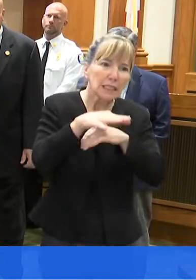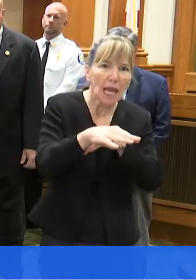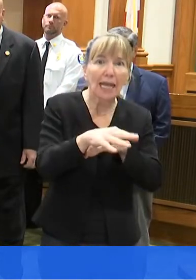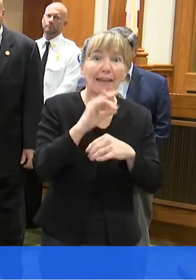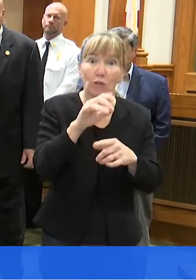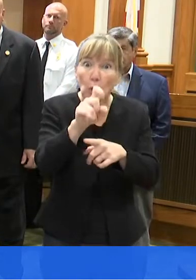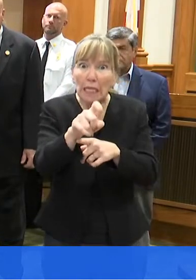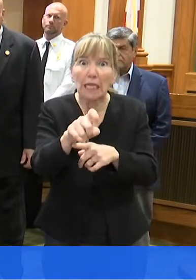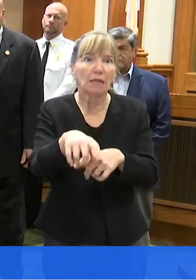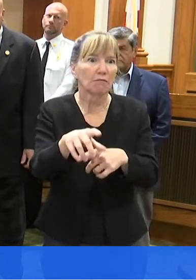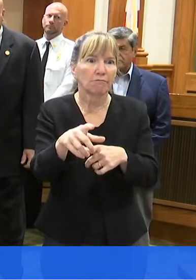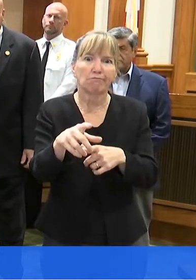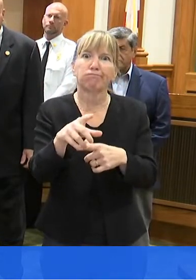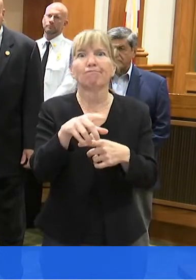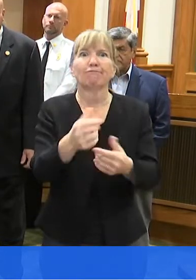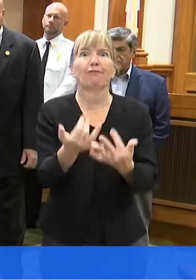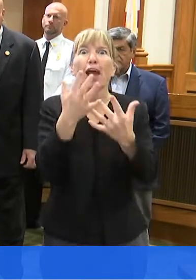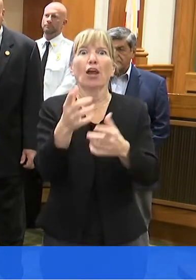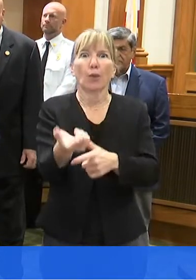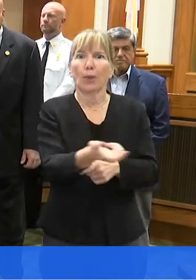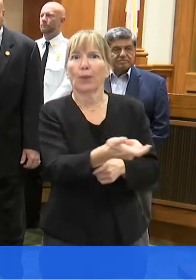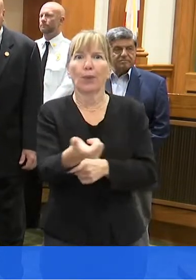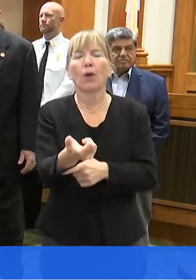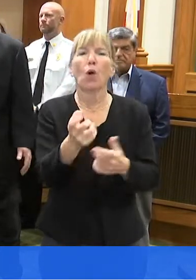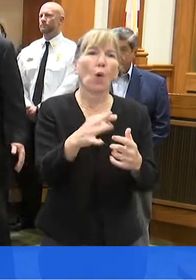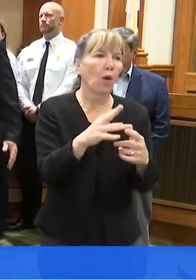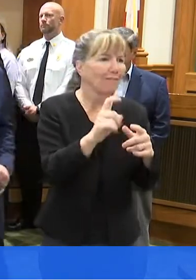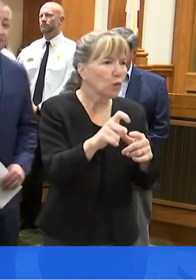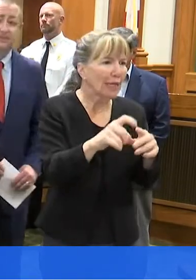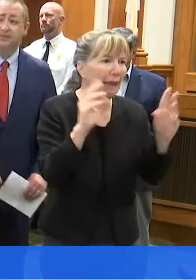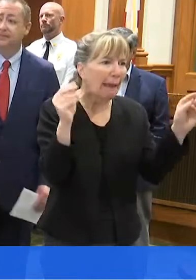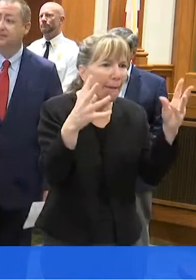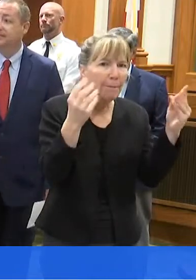help to that correct location.